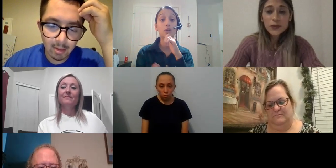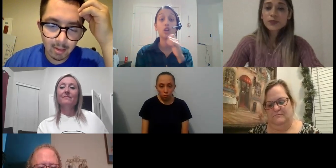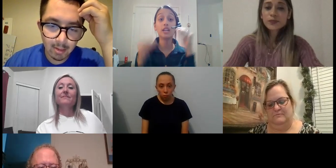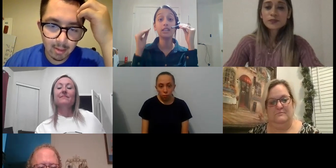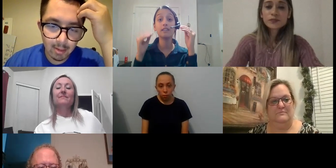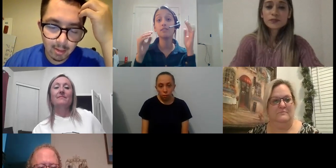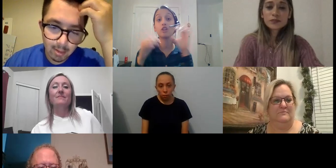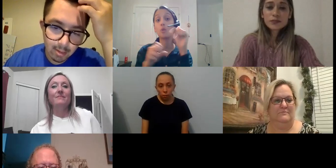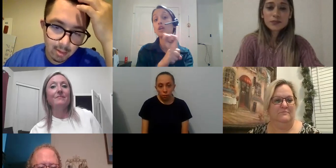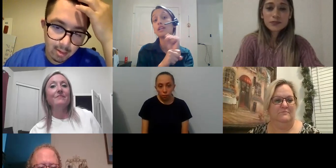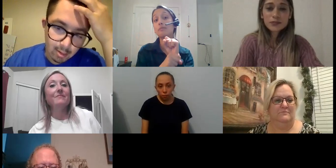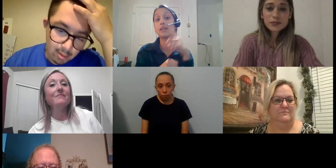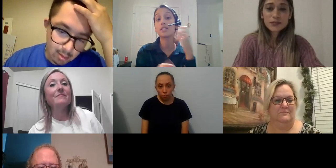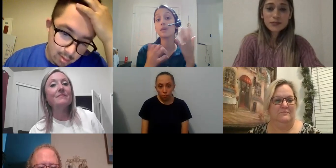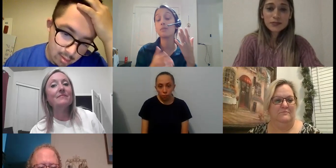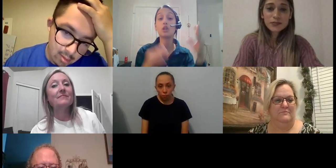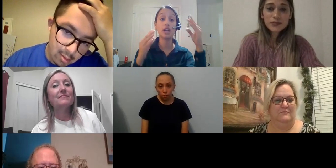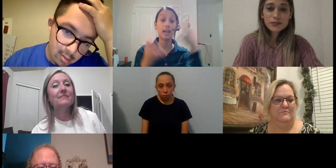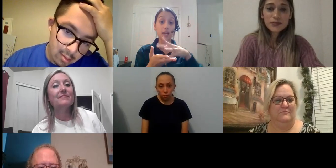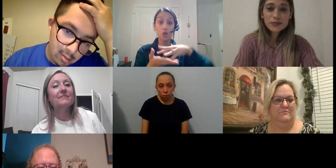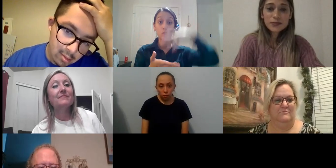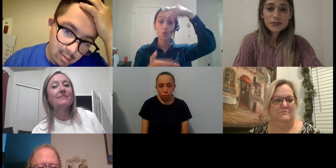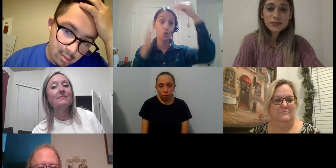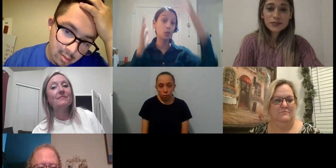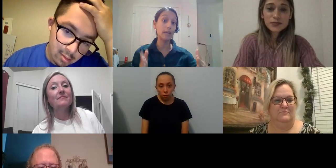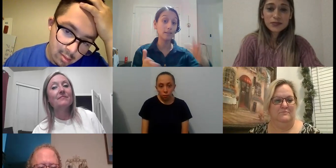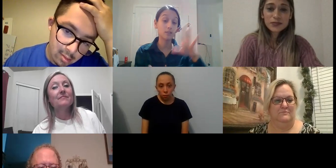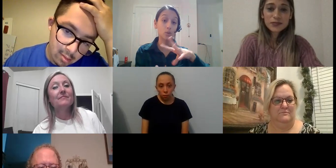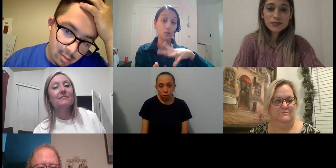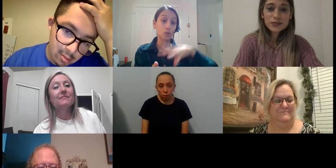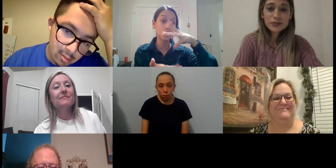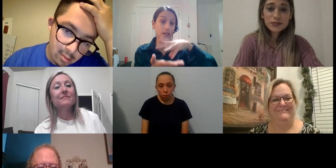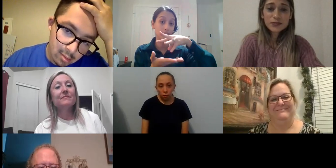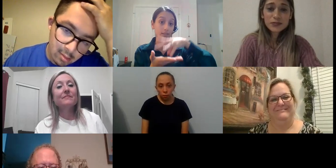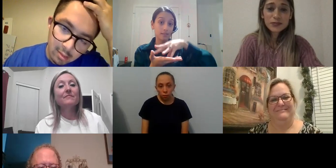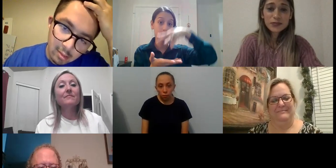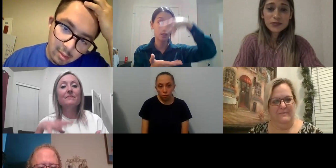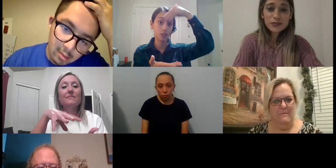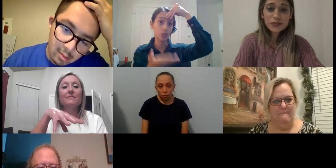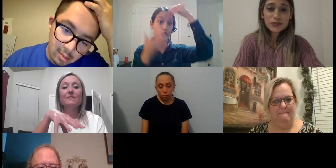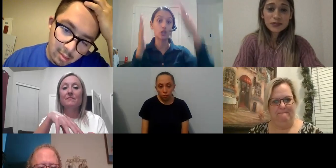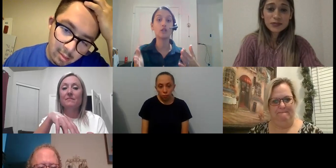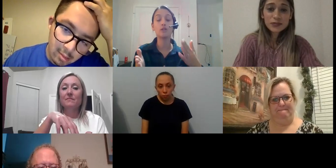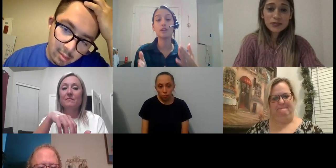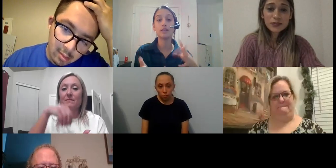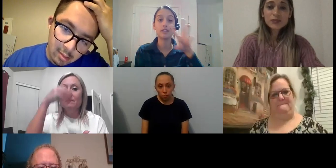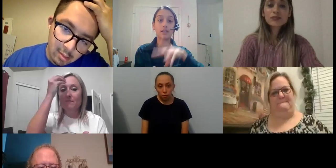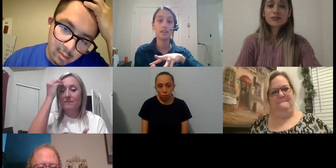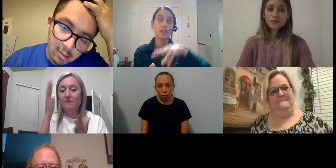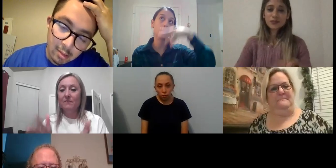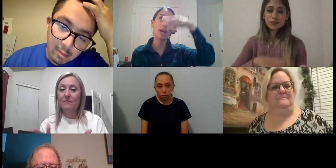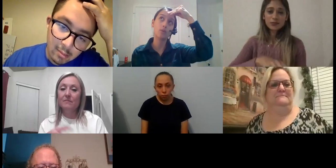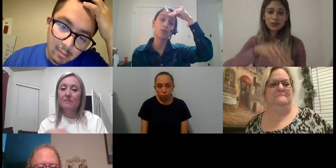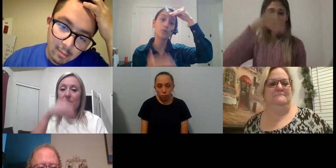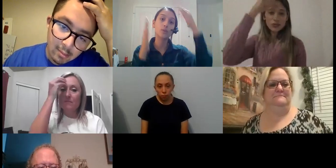And maybe you're not working because maybe you're a student. So student, learner.